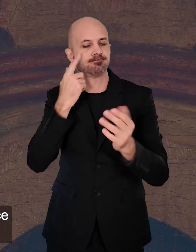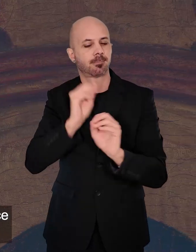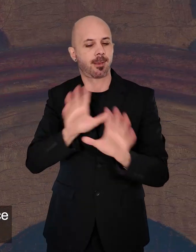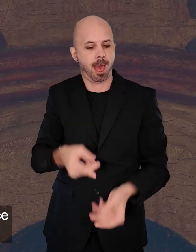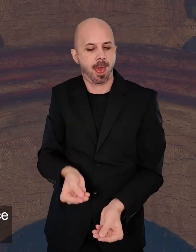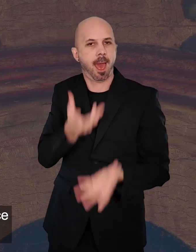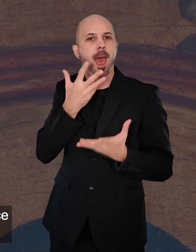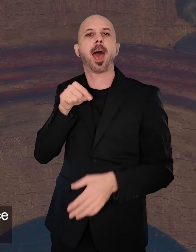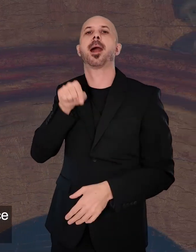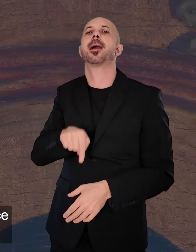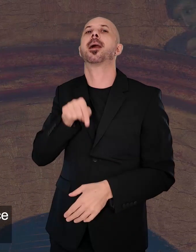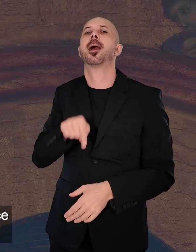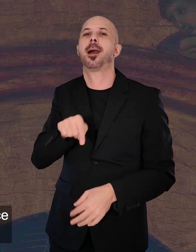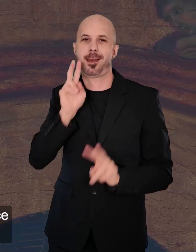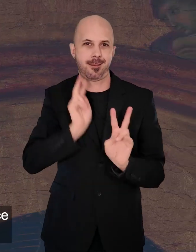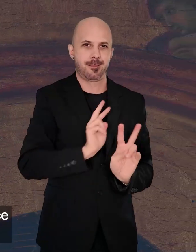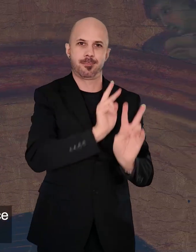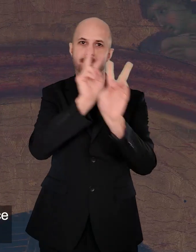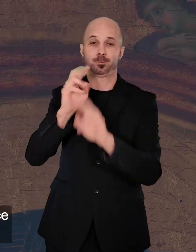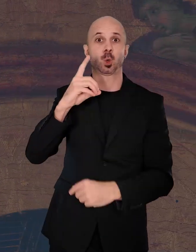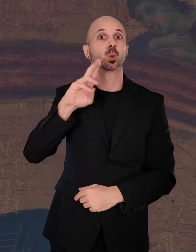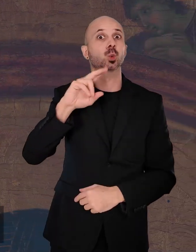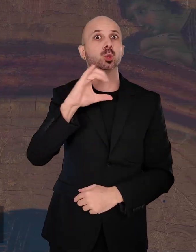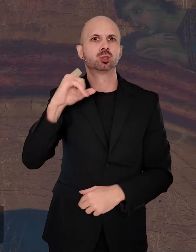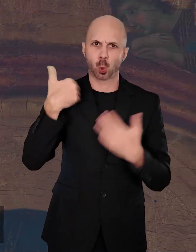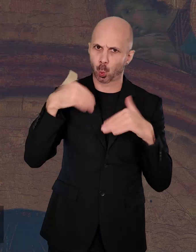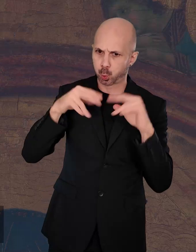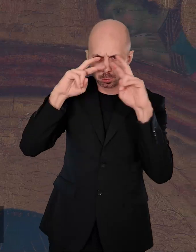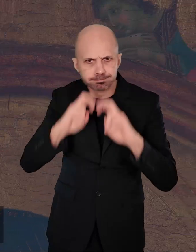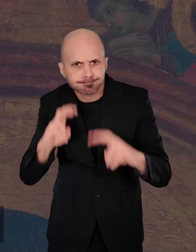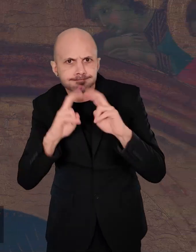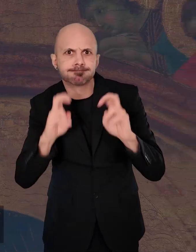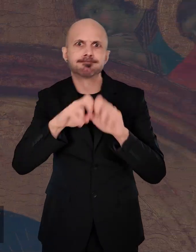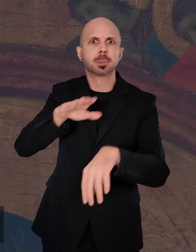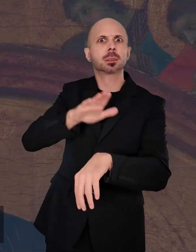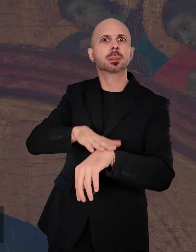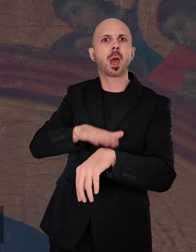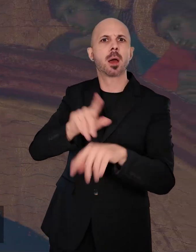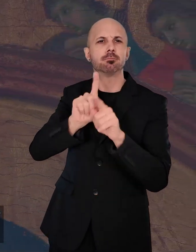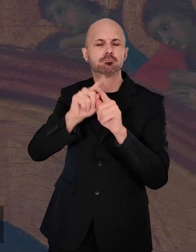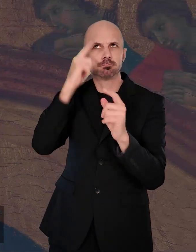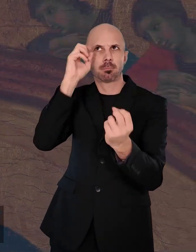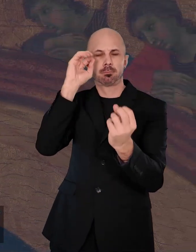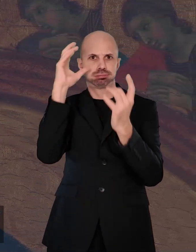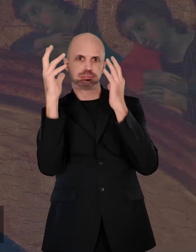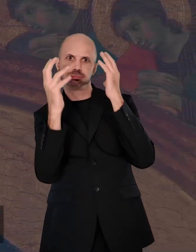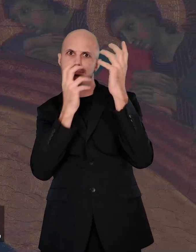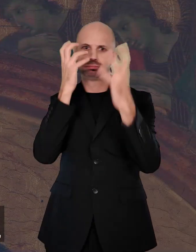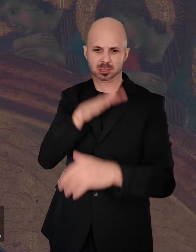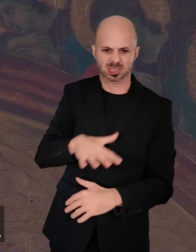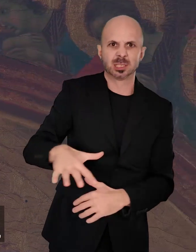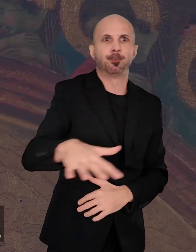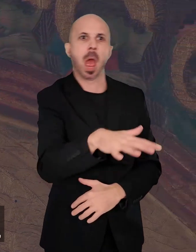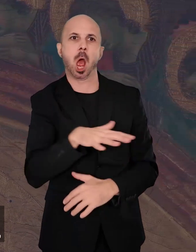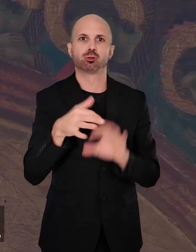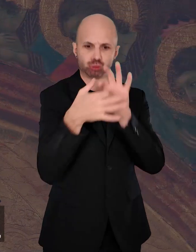to create the illusion of space during this period. The 6 angels in the upper part of the painting rest on